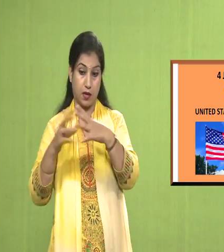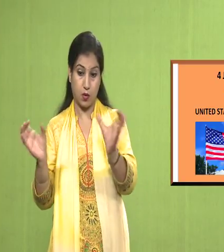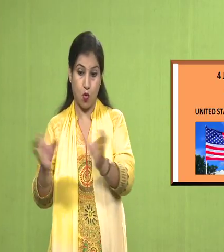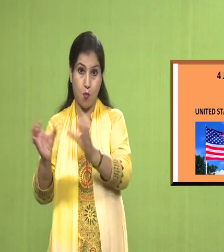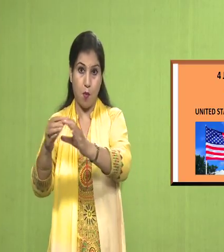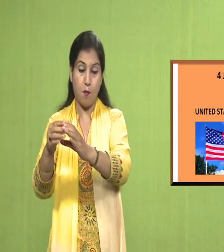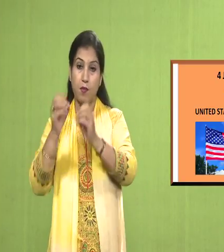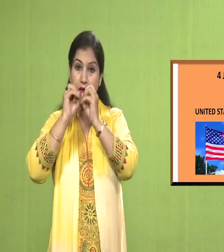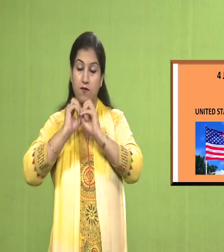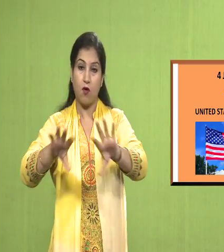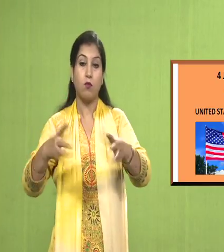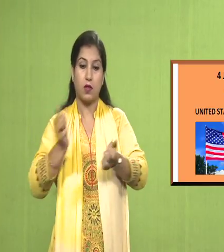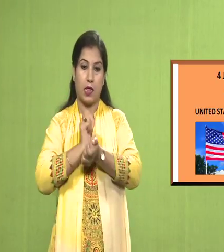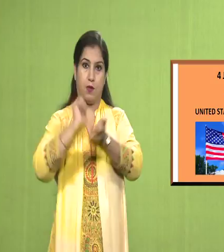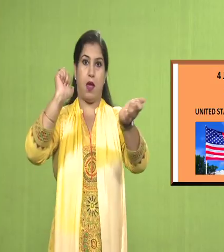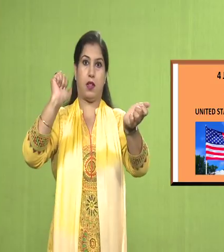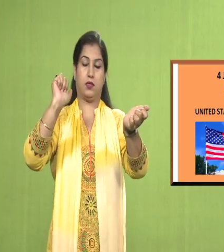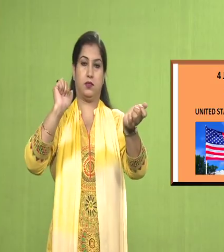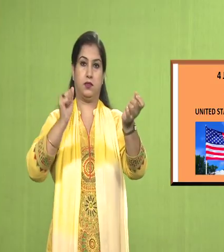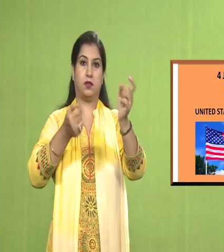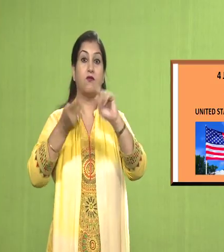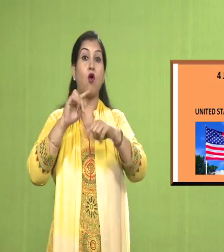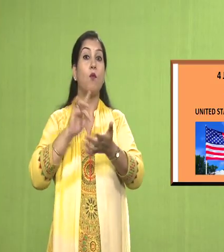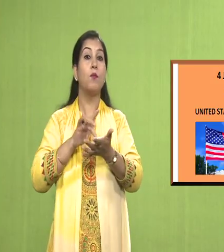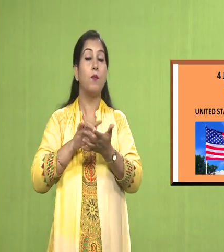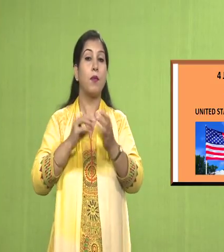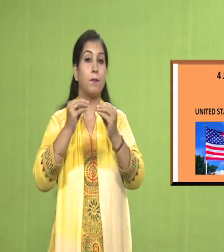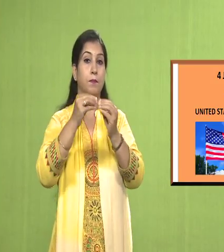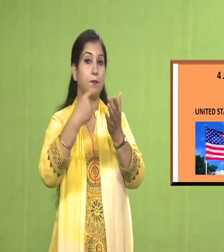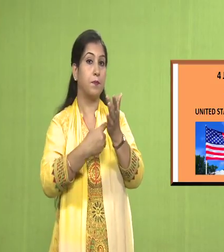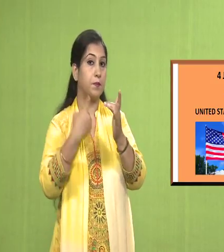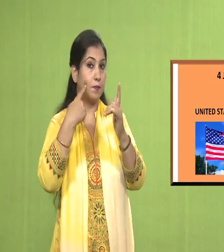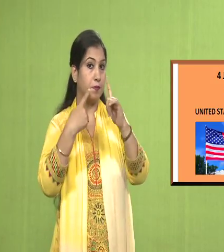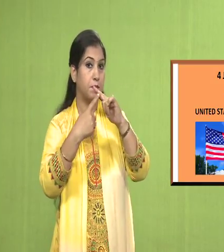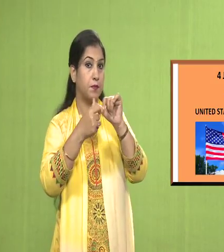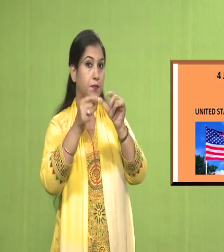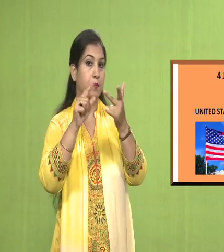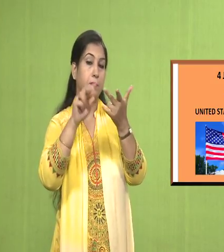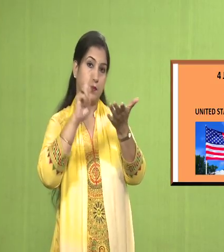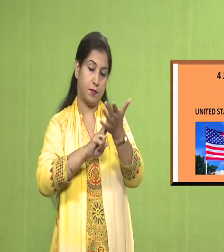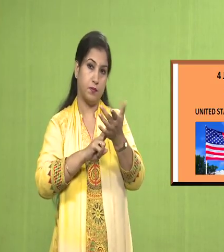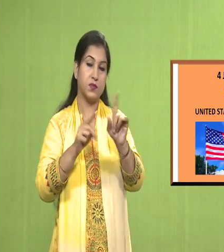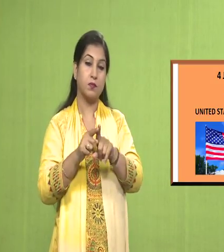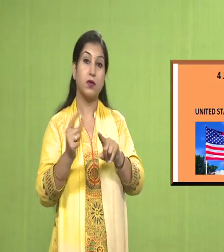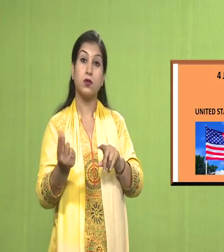colonies declared independence from Britain and the Union of States was